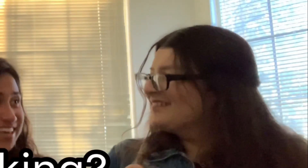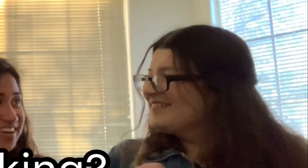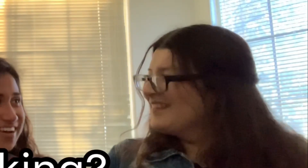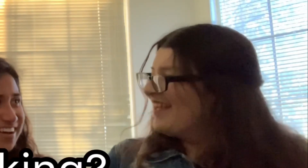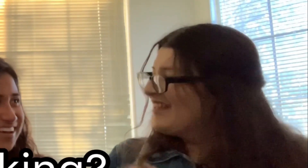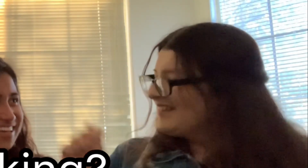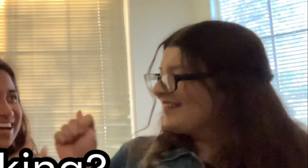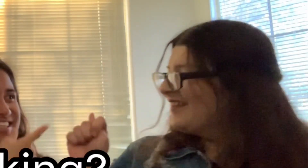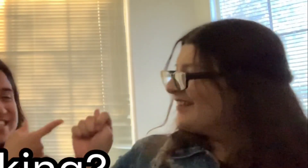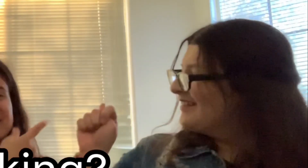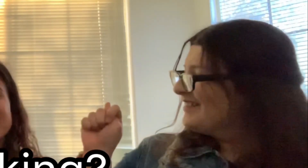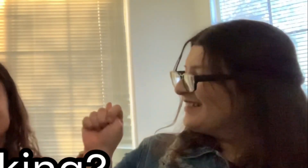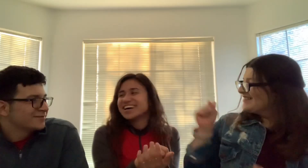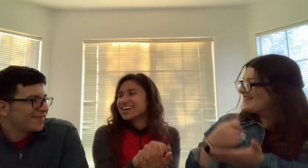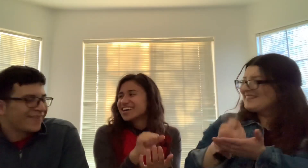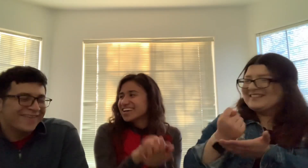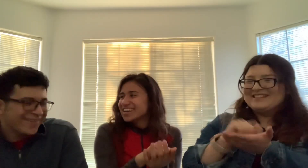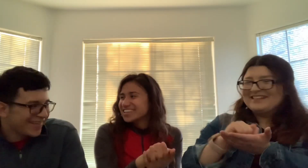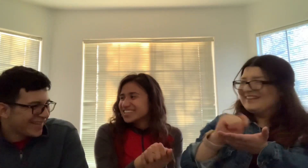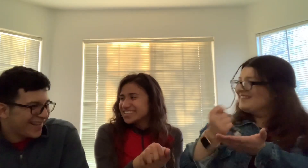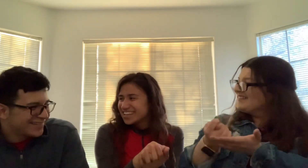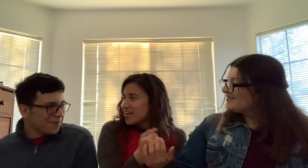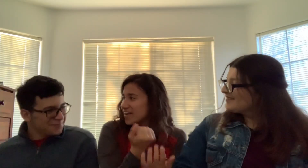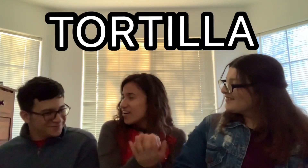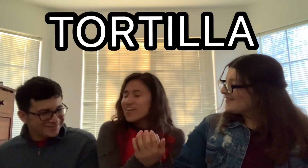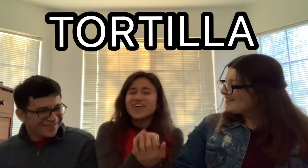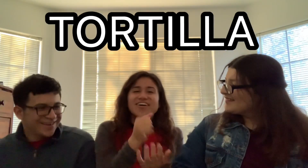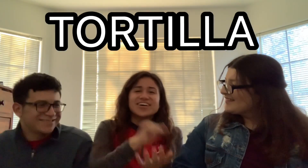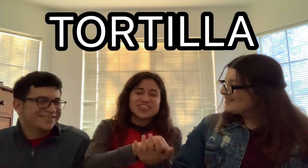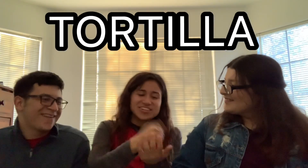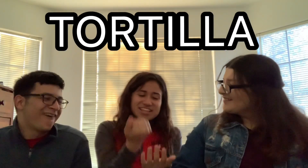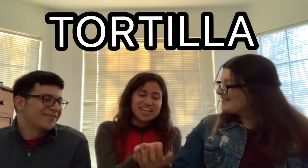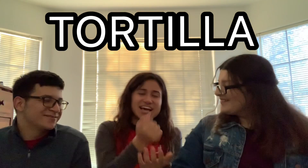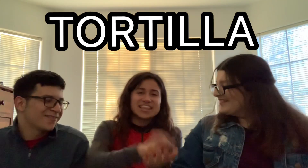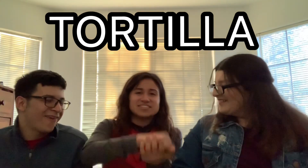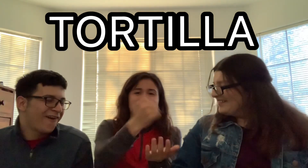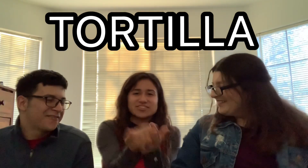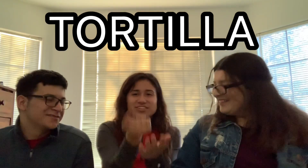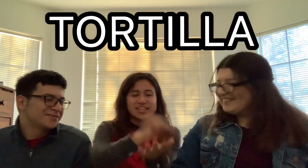cooking, huh? Yeah, she said, yeah. No, oh, tortilla. This means tortilla.